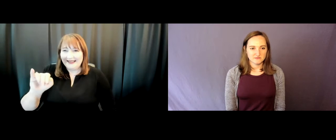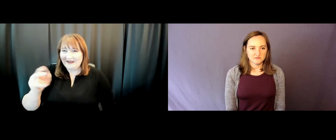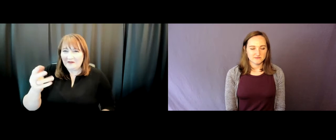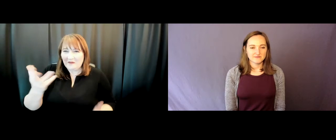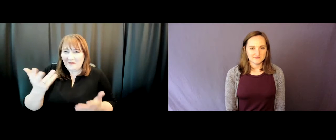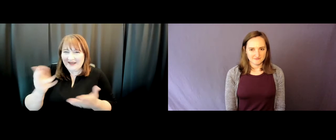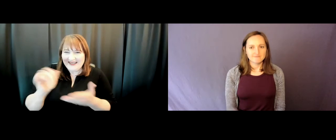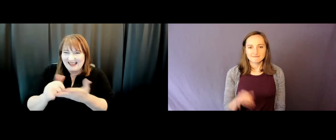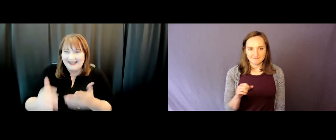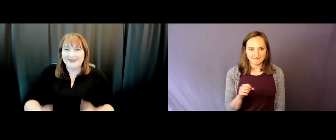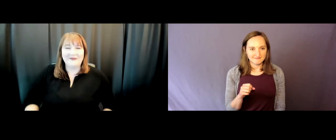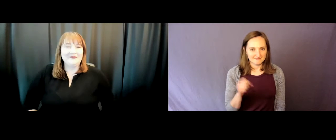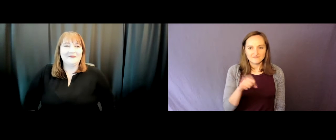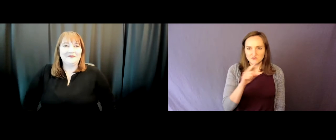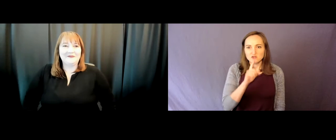Reiki